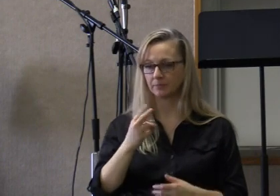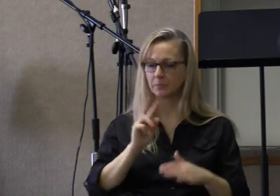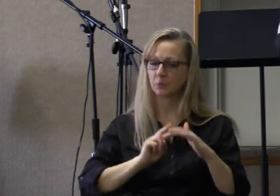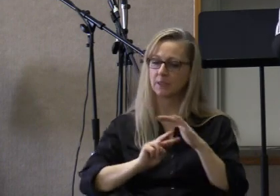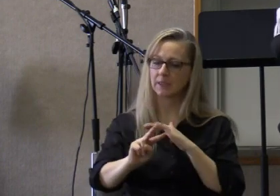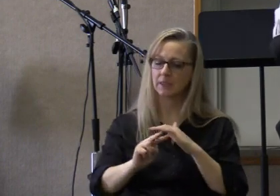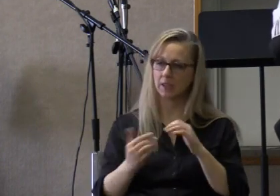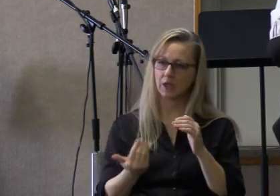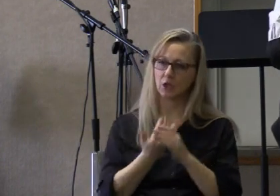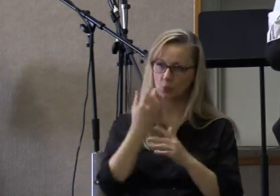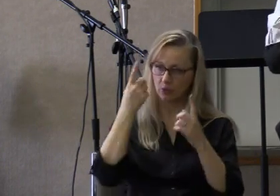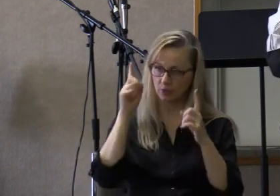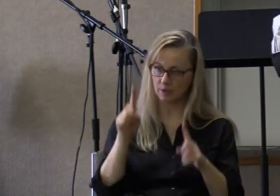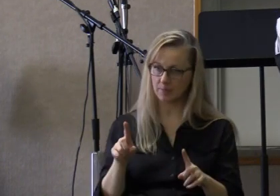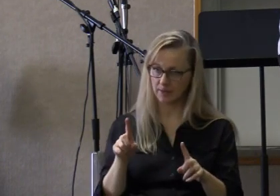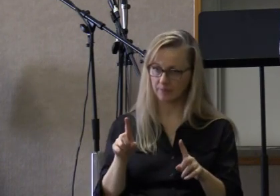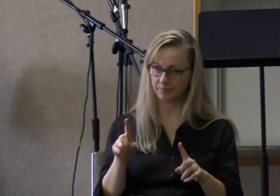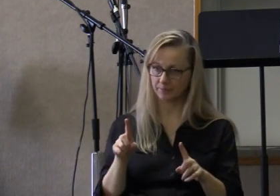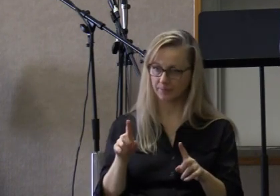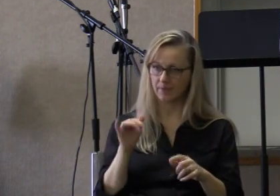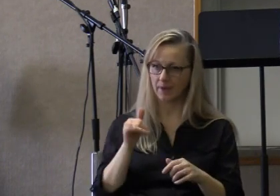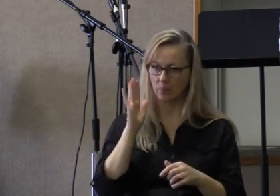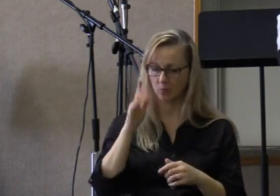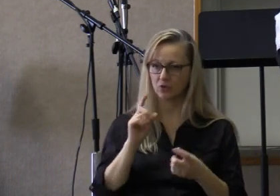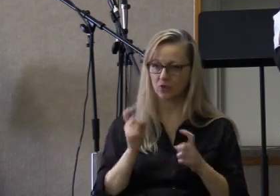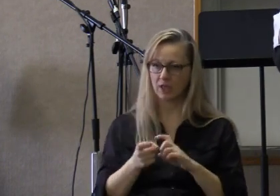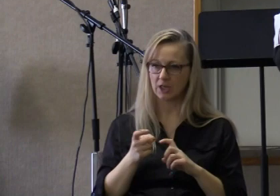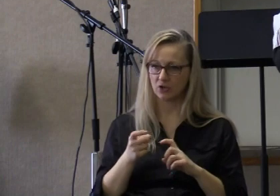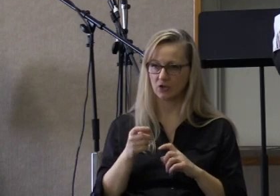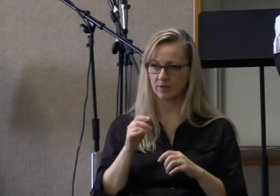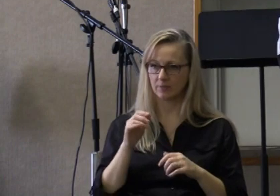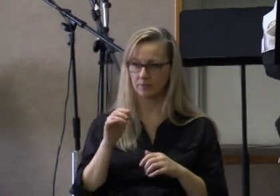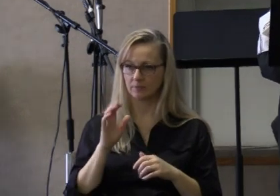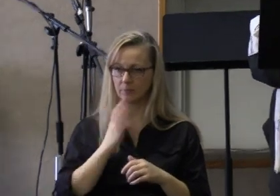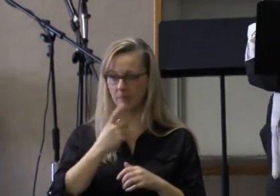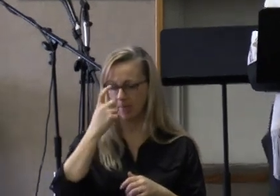to change this condition. Jeremiah